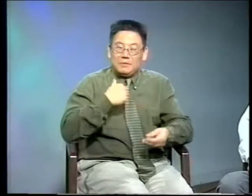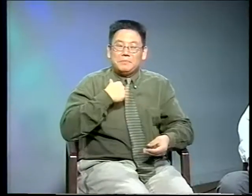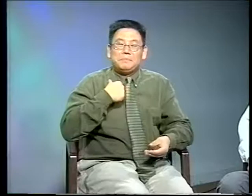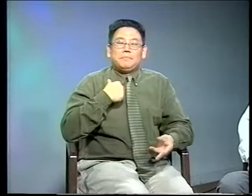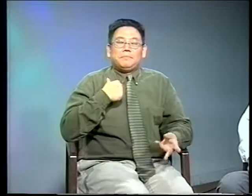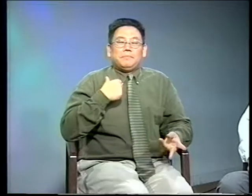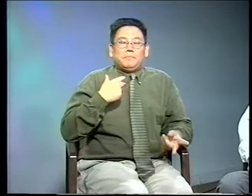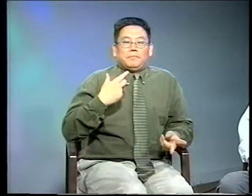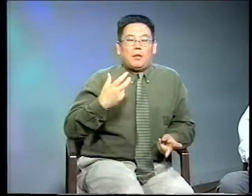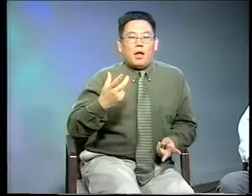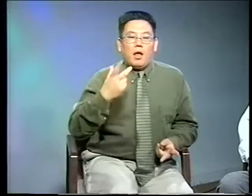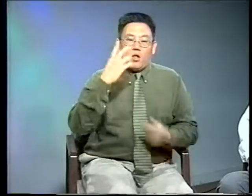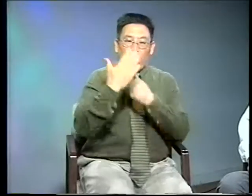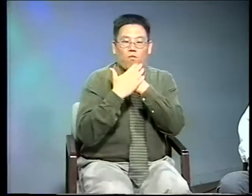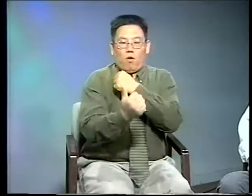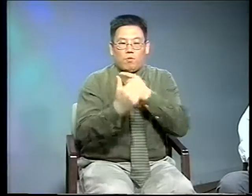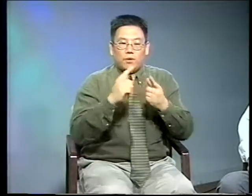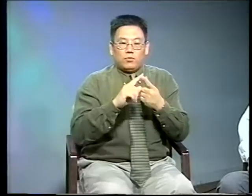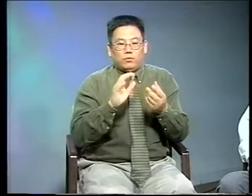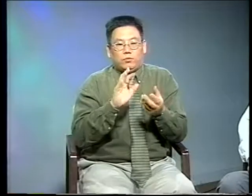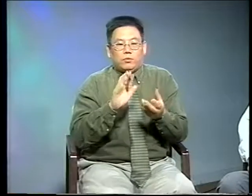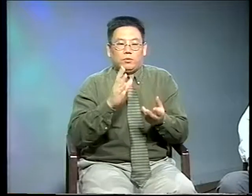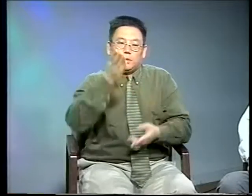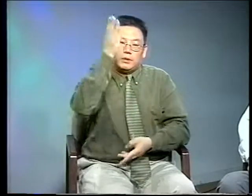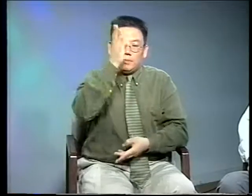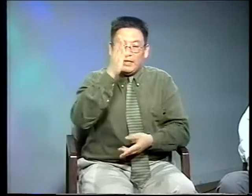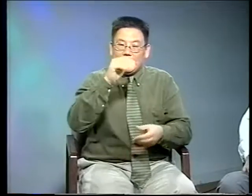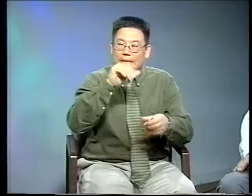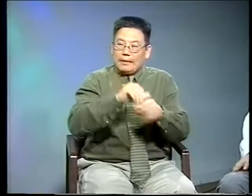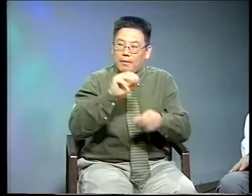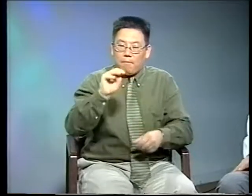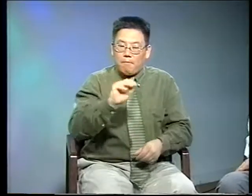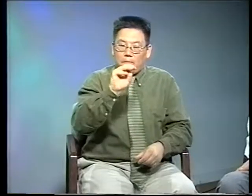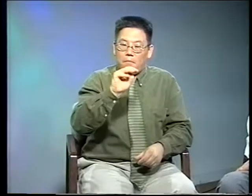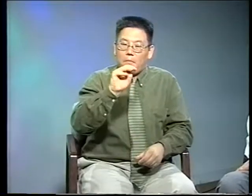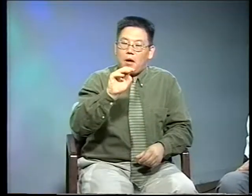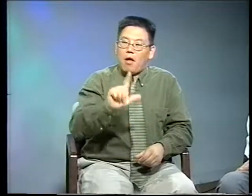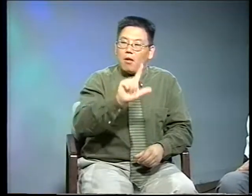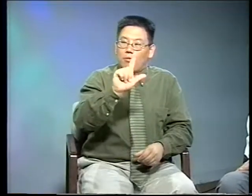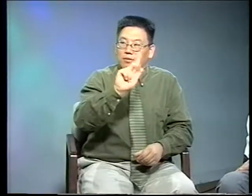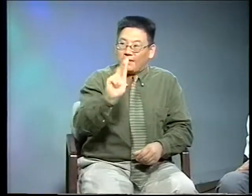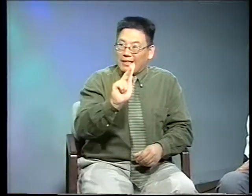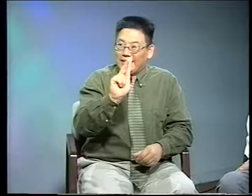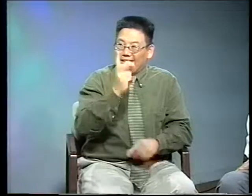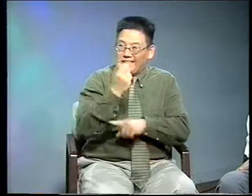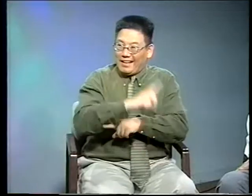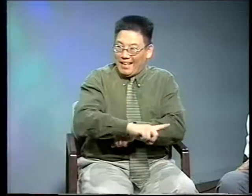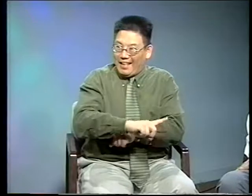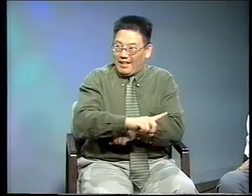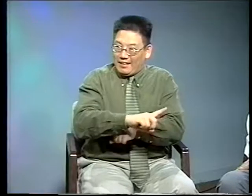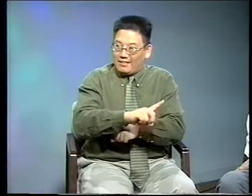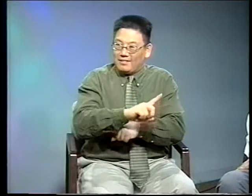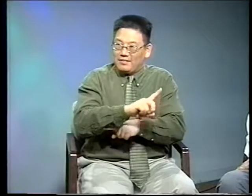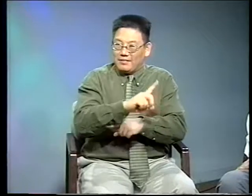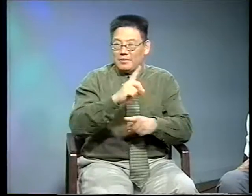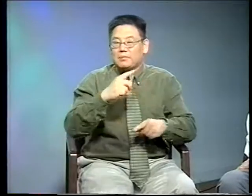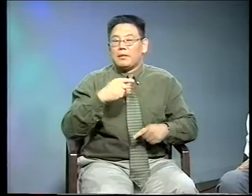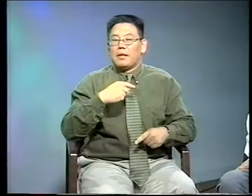I was working with a national organization and called to present on Martin Luther King Day.